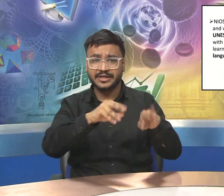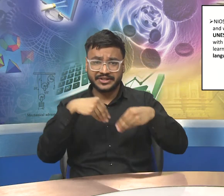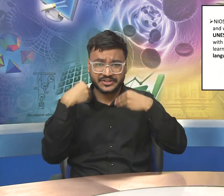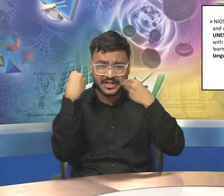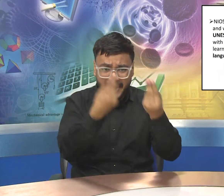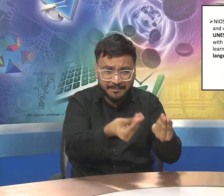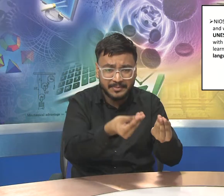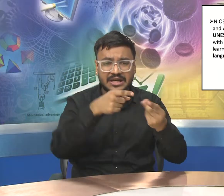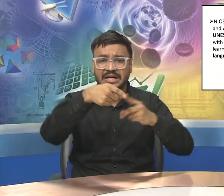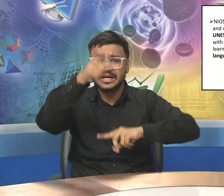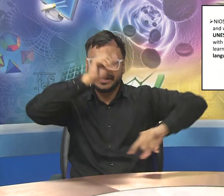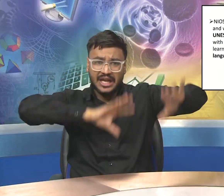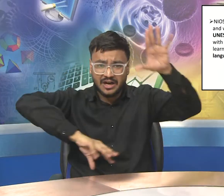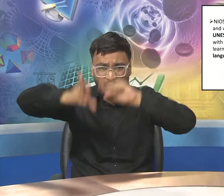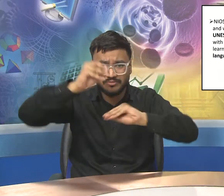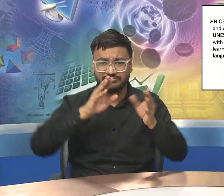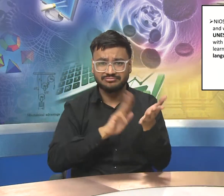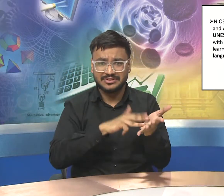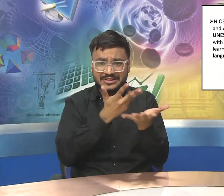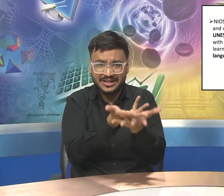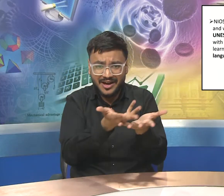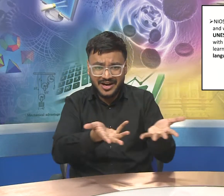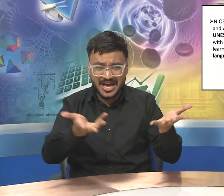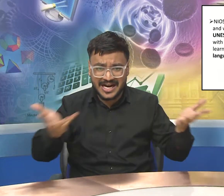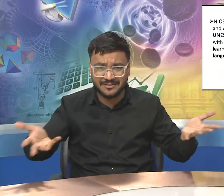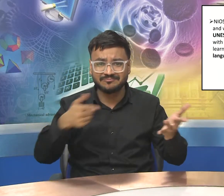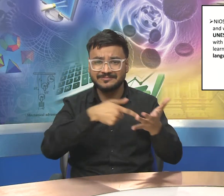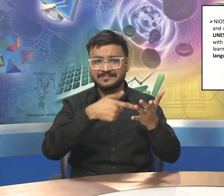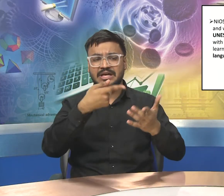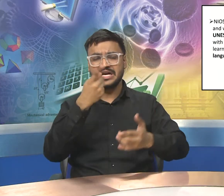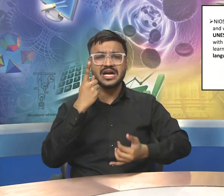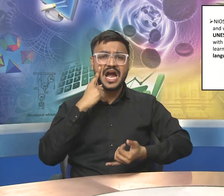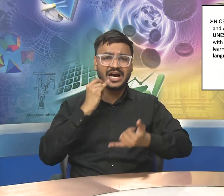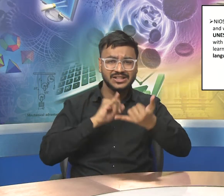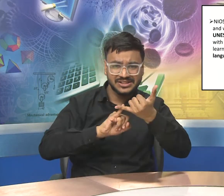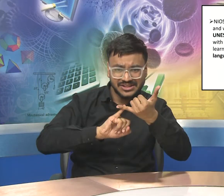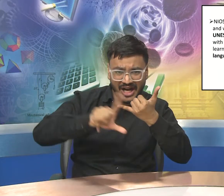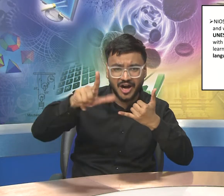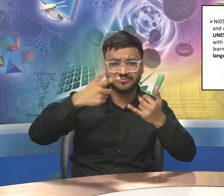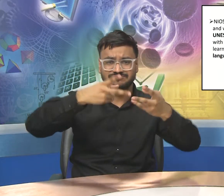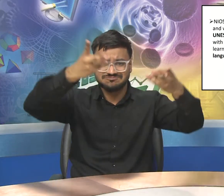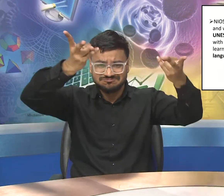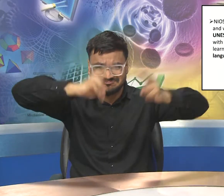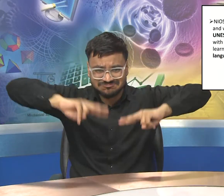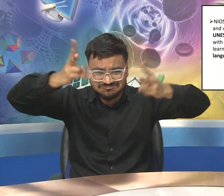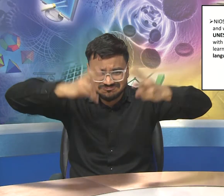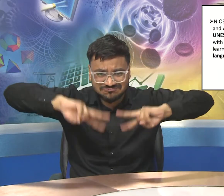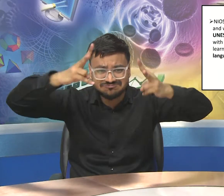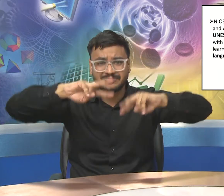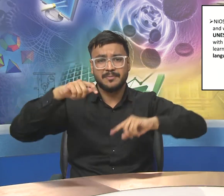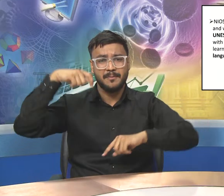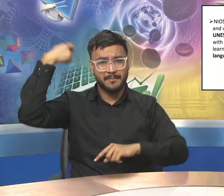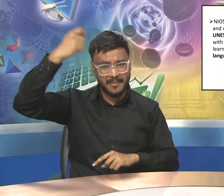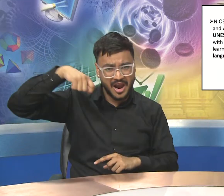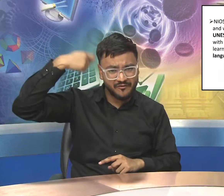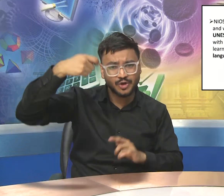technology enabled inclusive learning materials, and with a